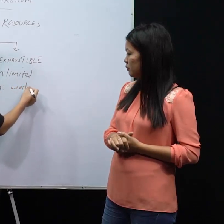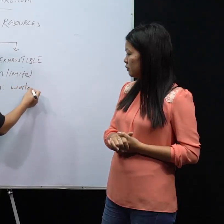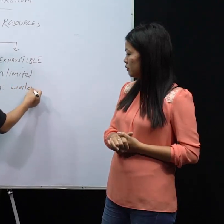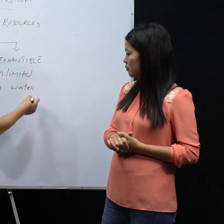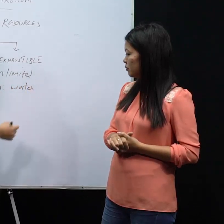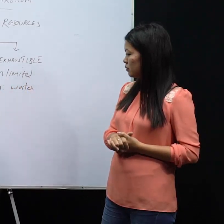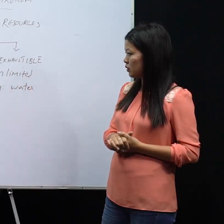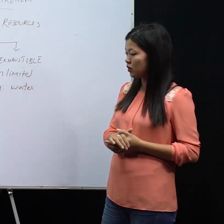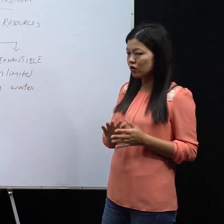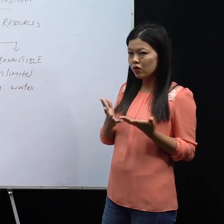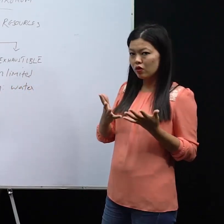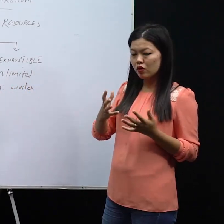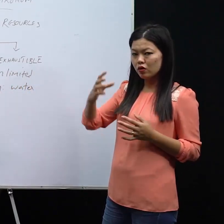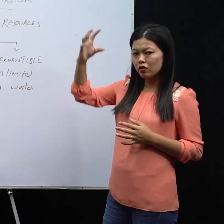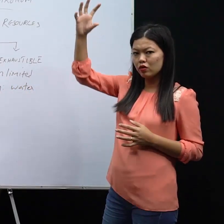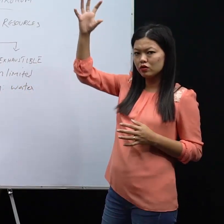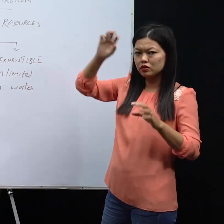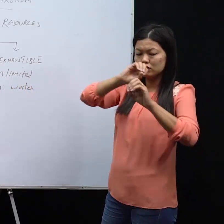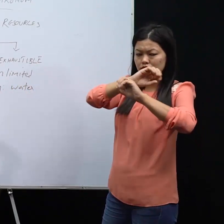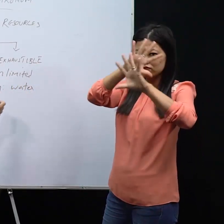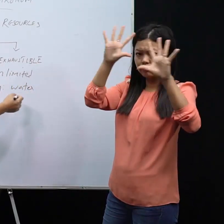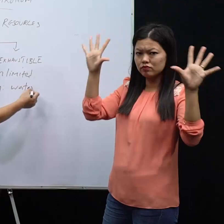Let's say sunlight, clear.